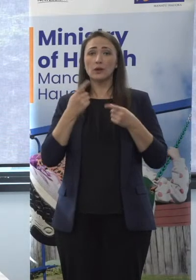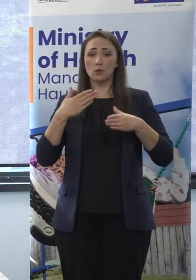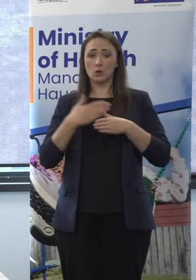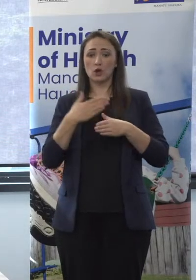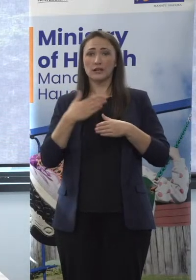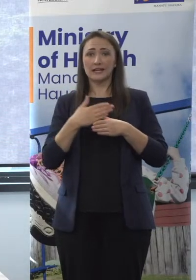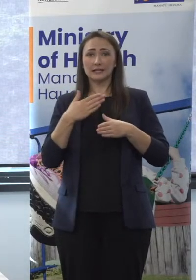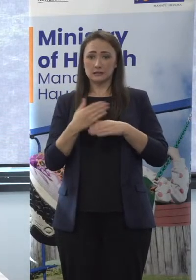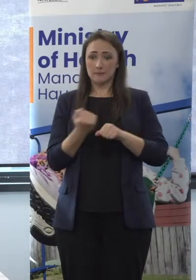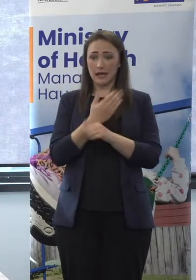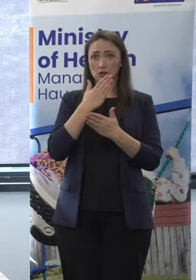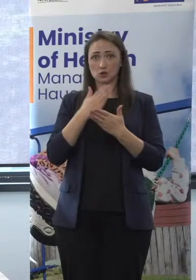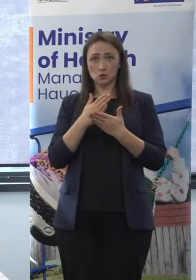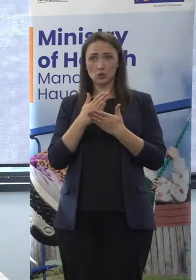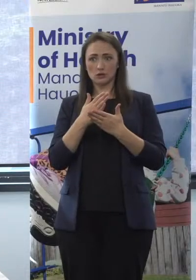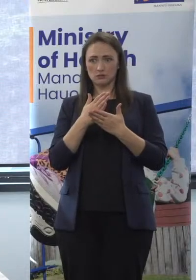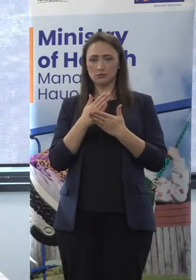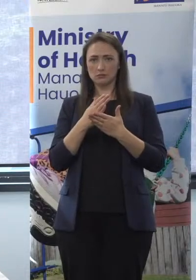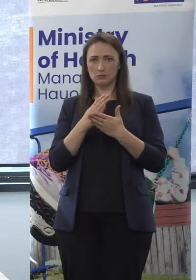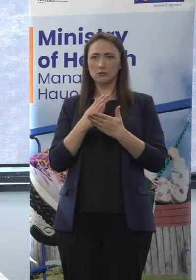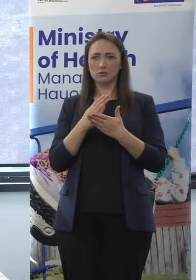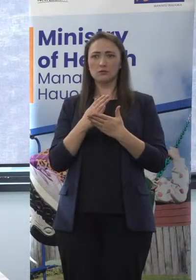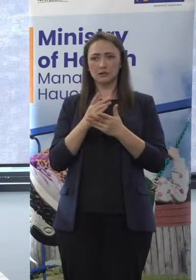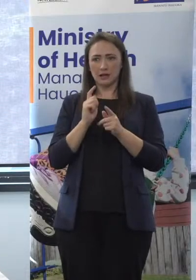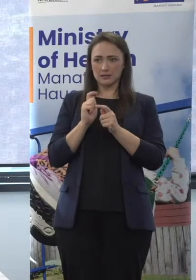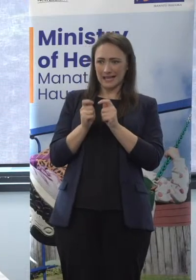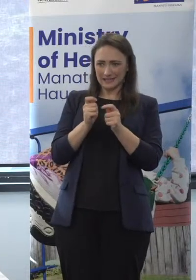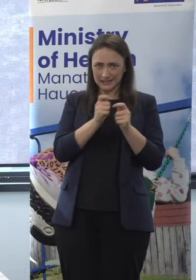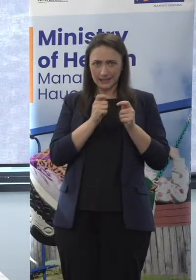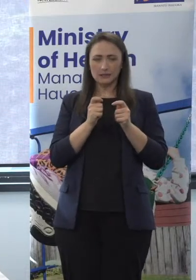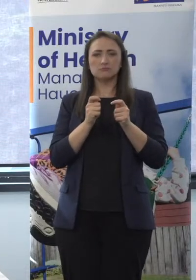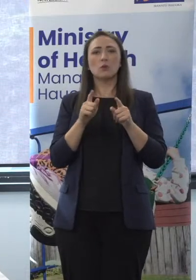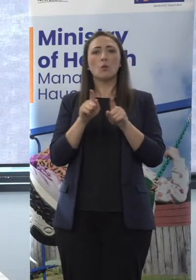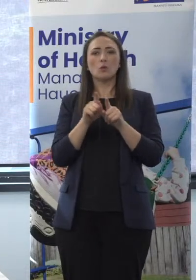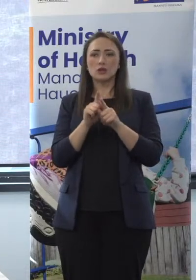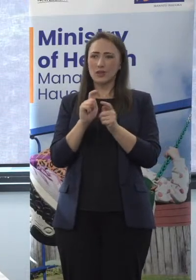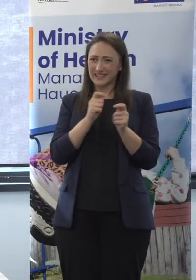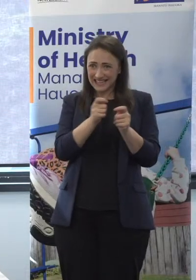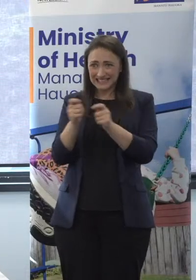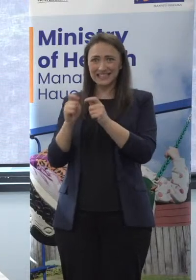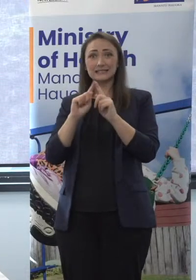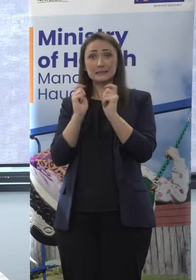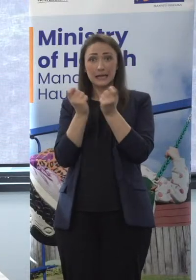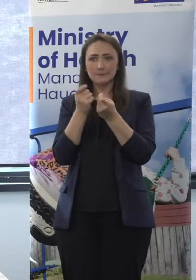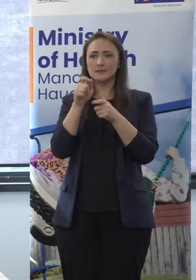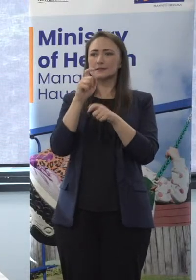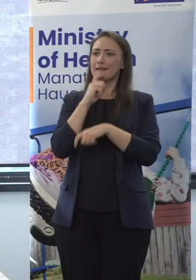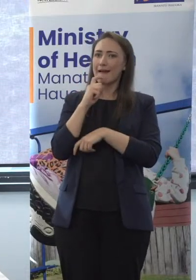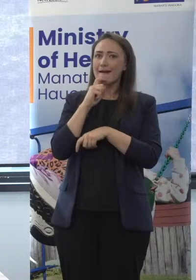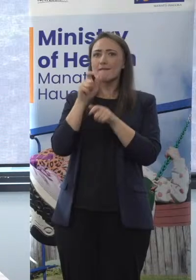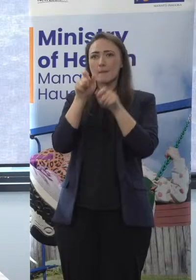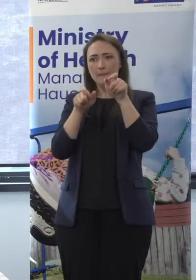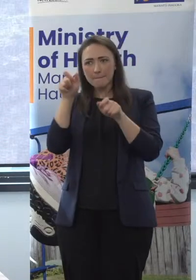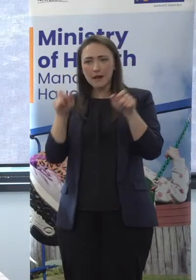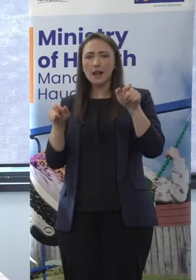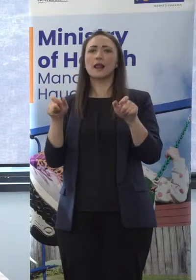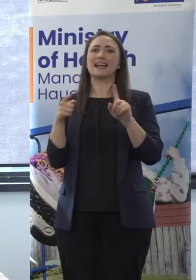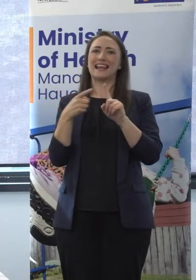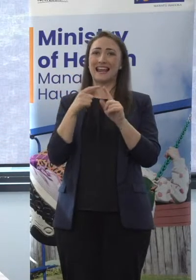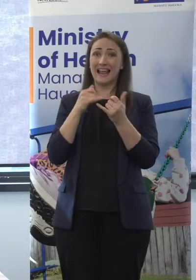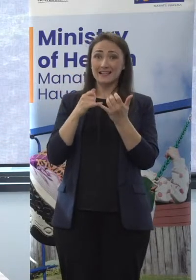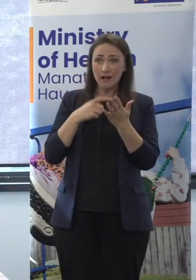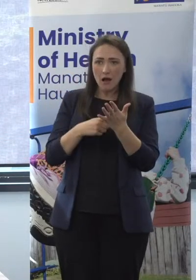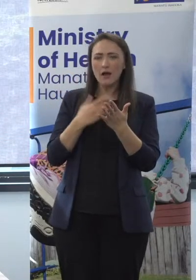to acknowledge the continued hard work and thank the New Zealand COVID testing teams and ESR who collectively ensure whole